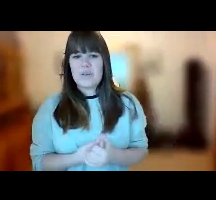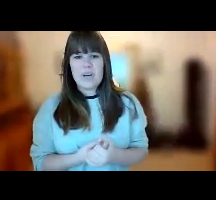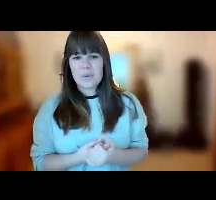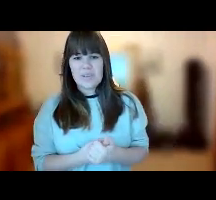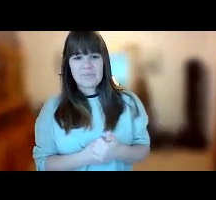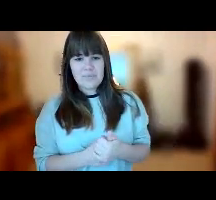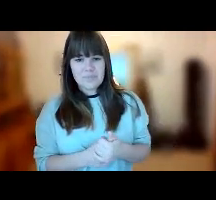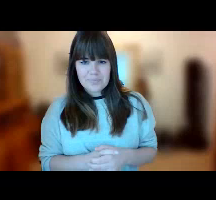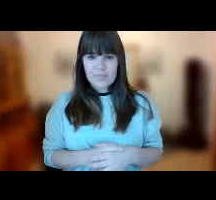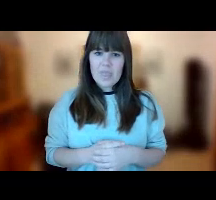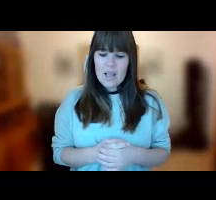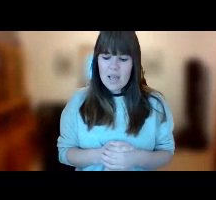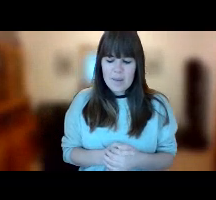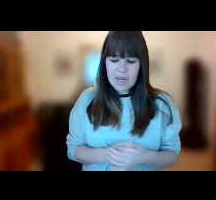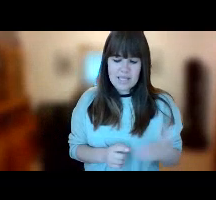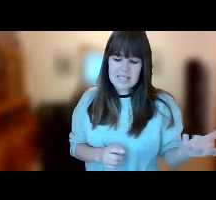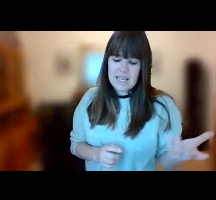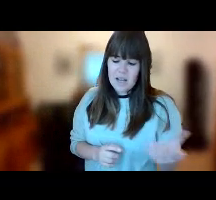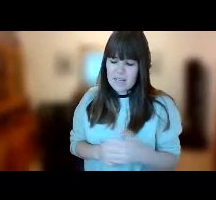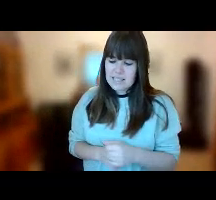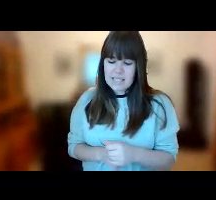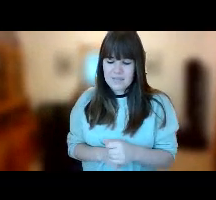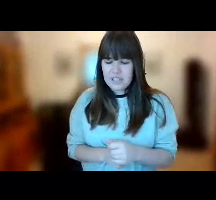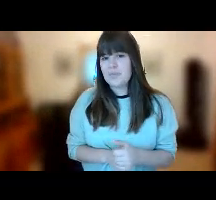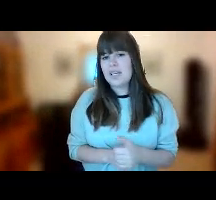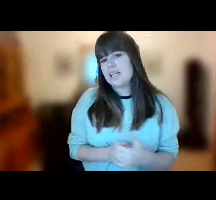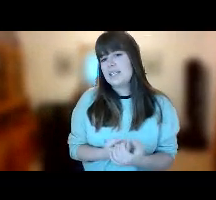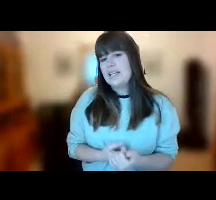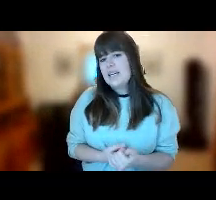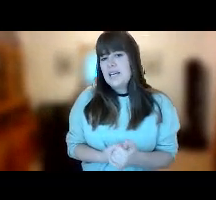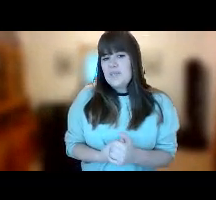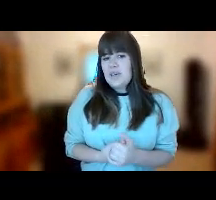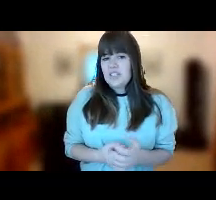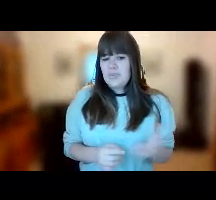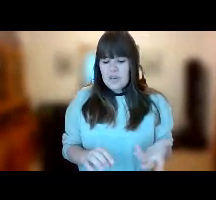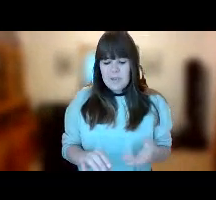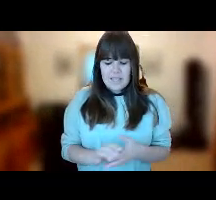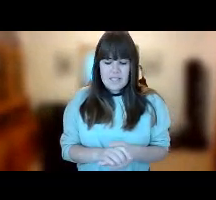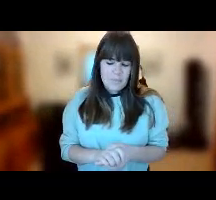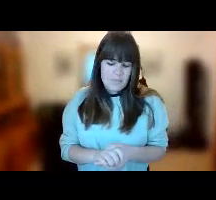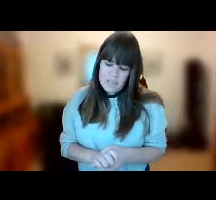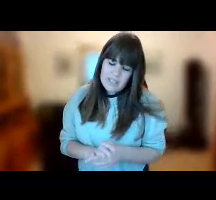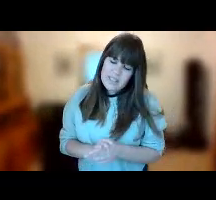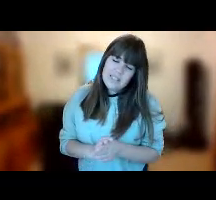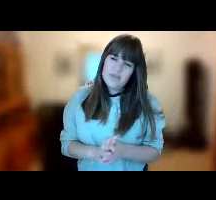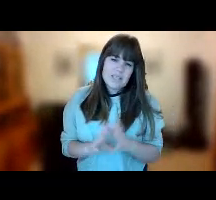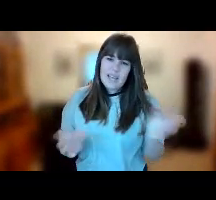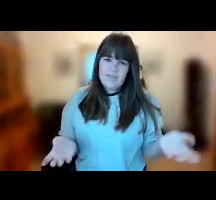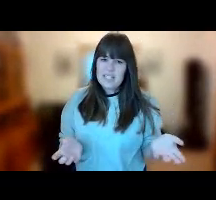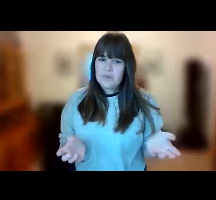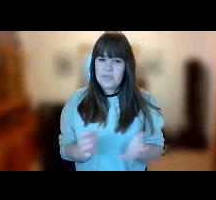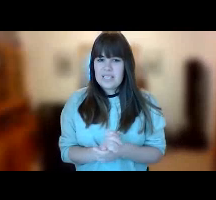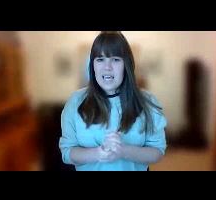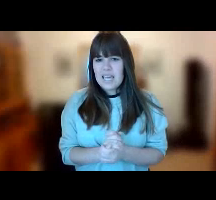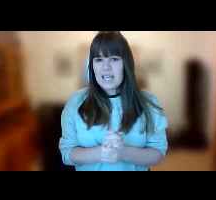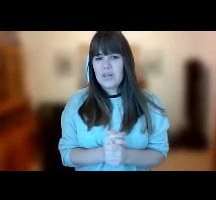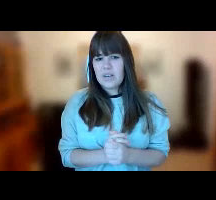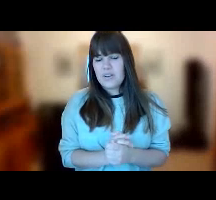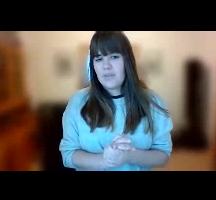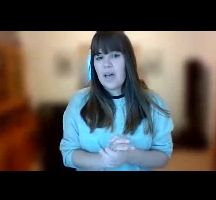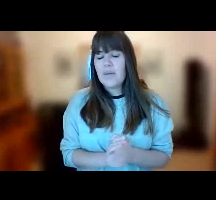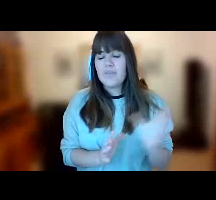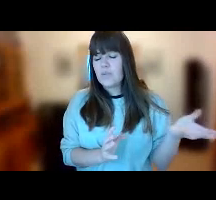space that we work within. As I say, ask instead of assuming, making sure we don't make those assumptions, not saying things that we wouldn't